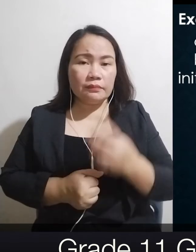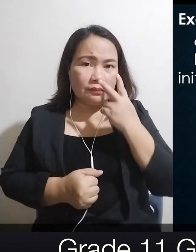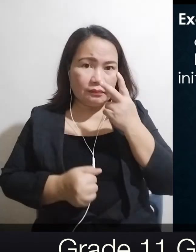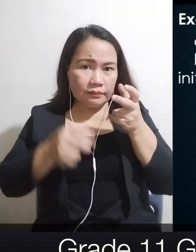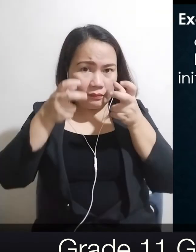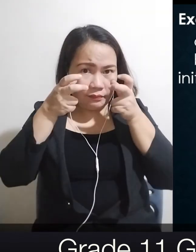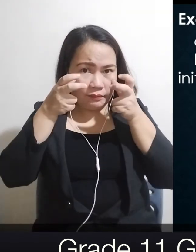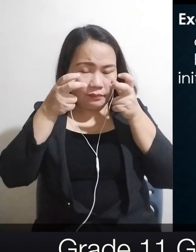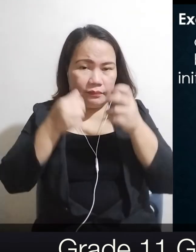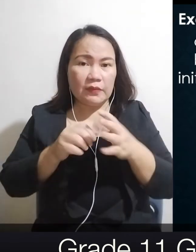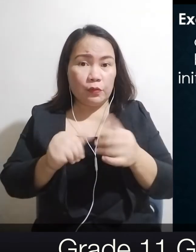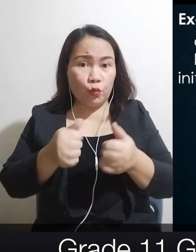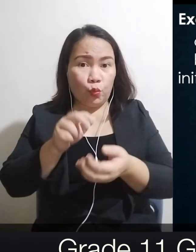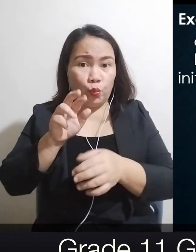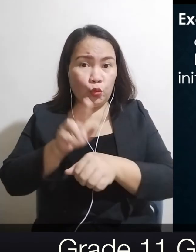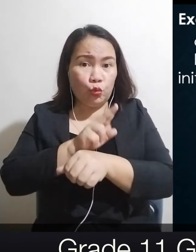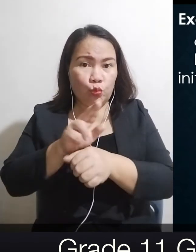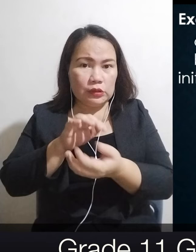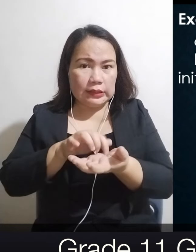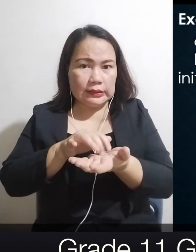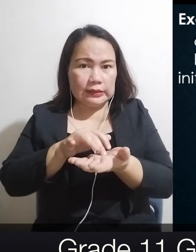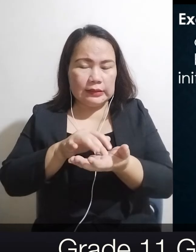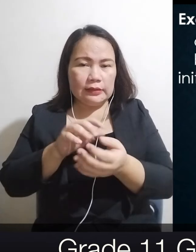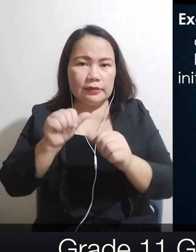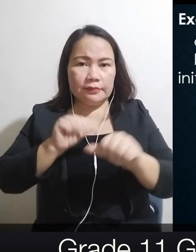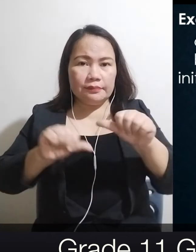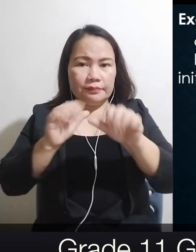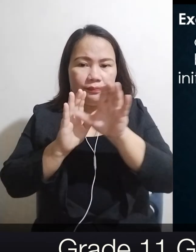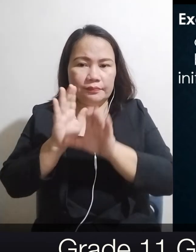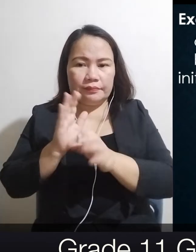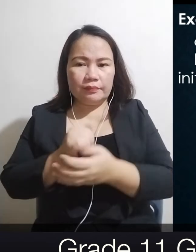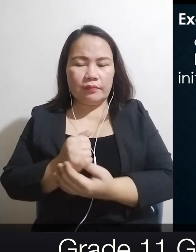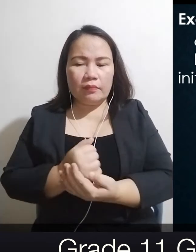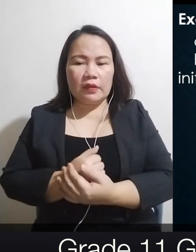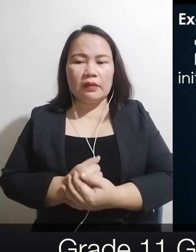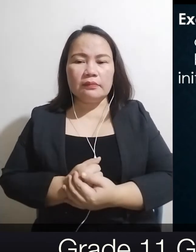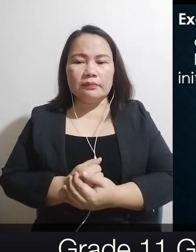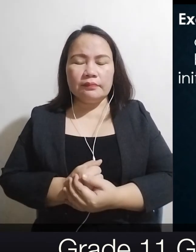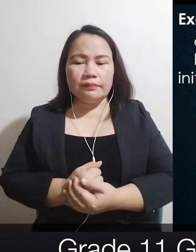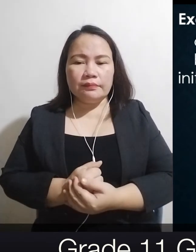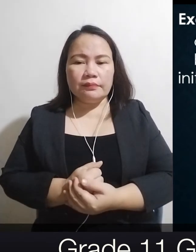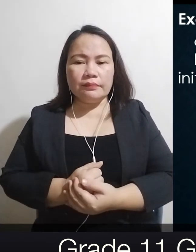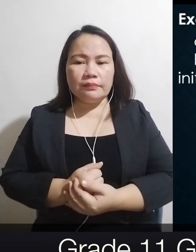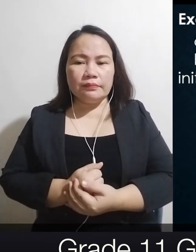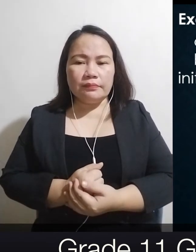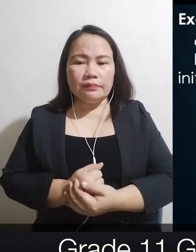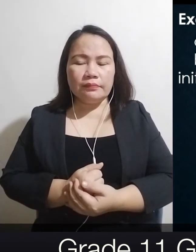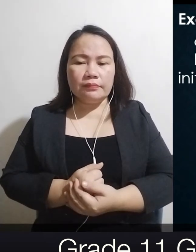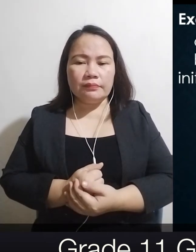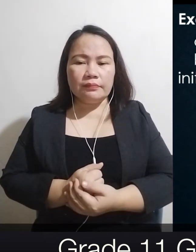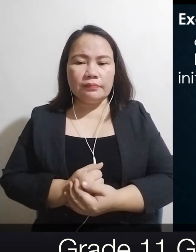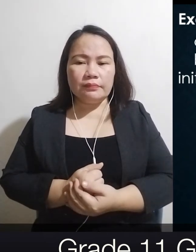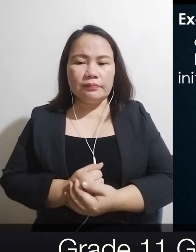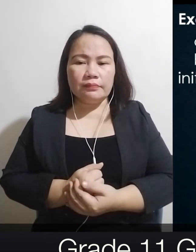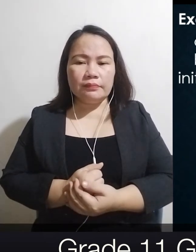then, open parenthesis of fraction, lagay nyo 1, and then down arrow, that is 2,